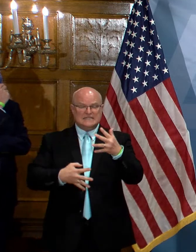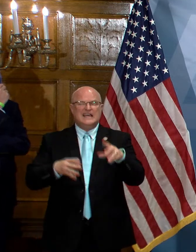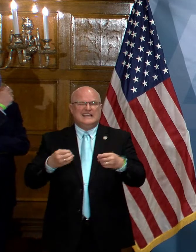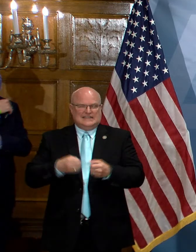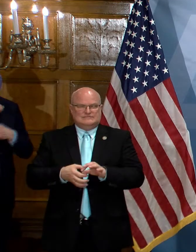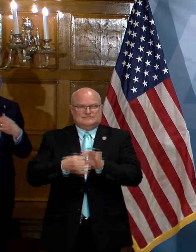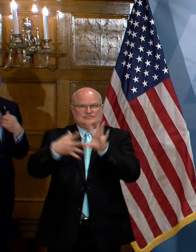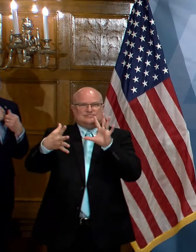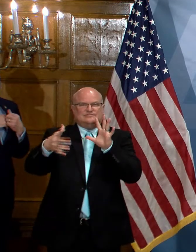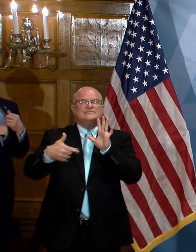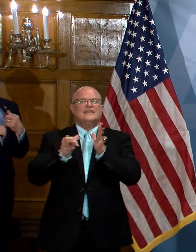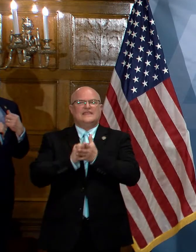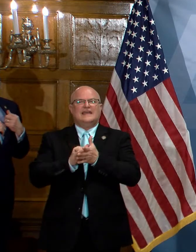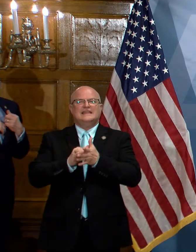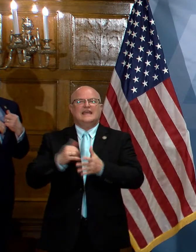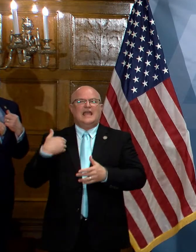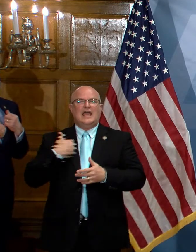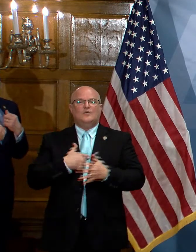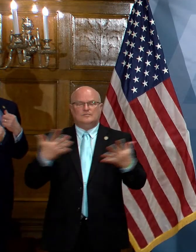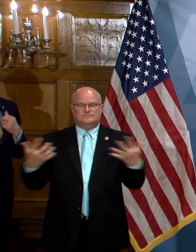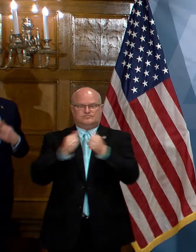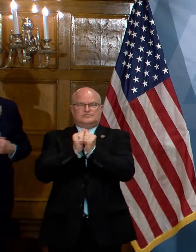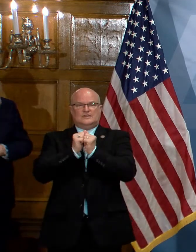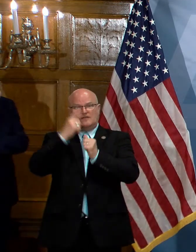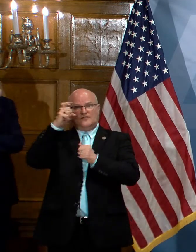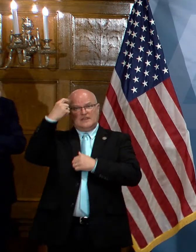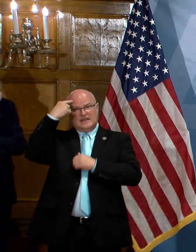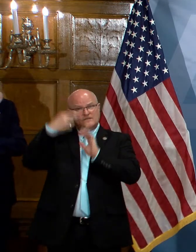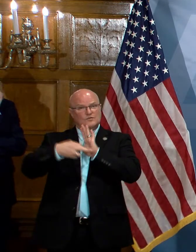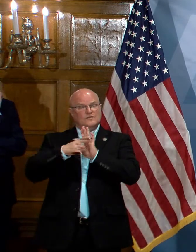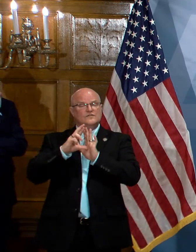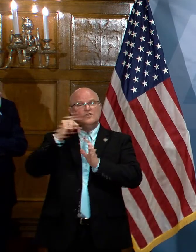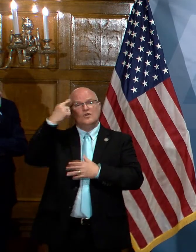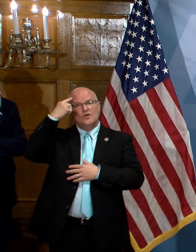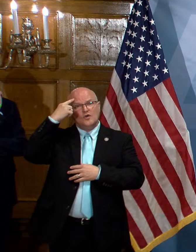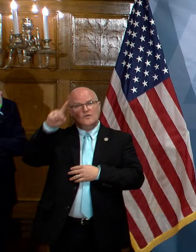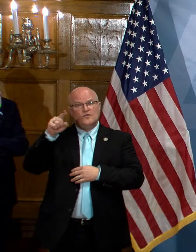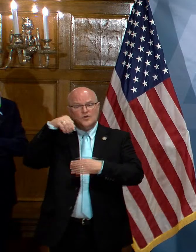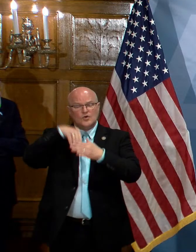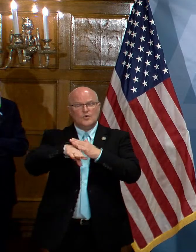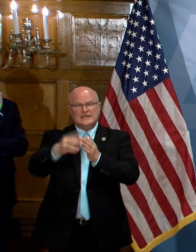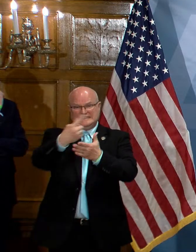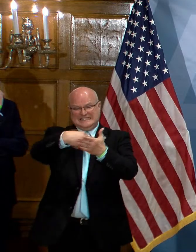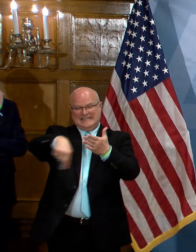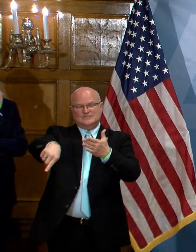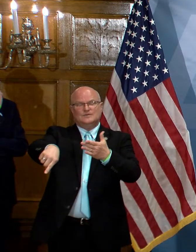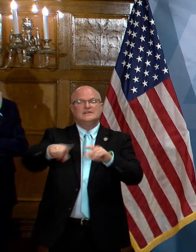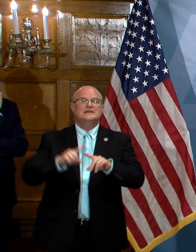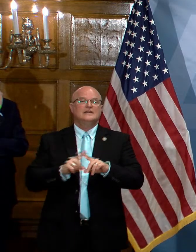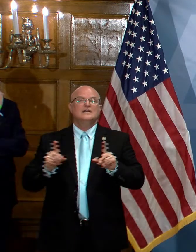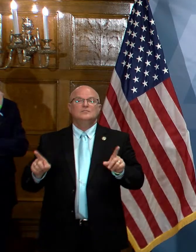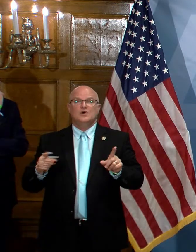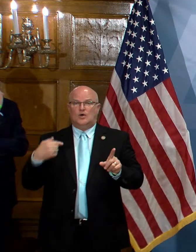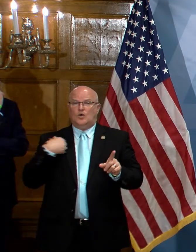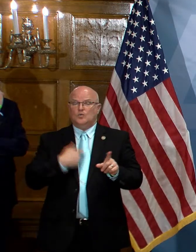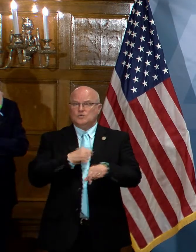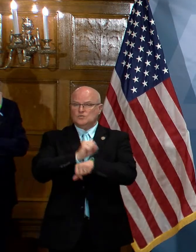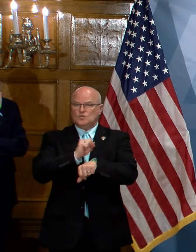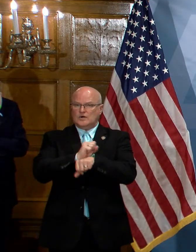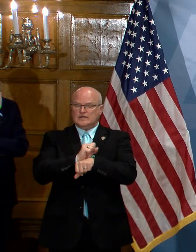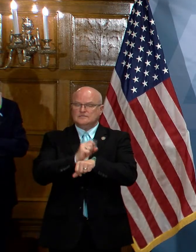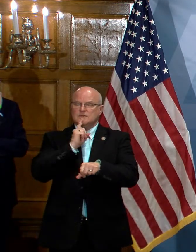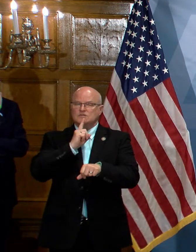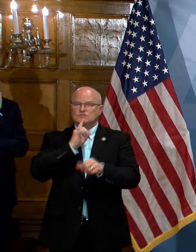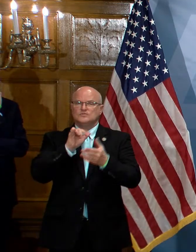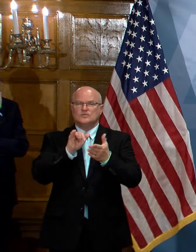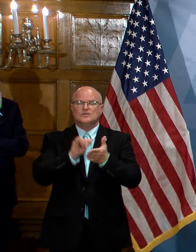guidance, and this is part of what we are putting together for the governor's review for going into next week. But we're working very hard